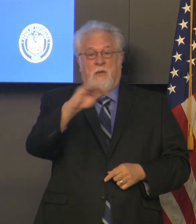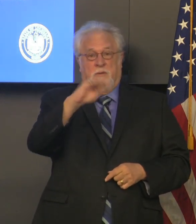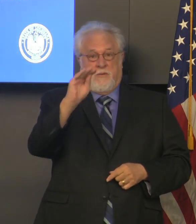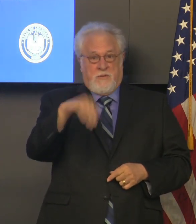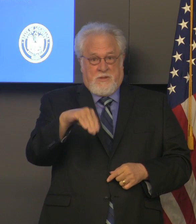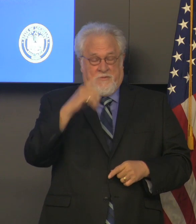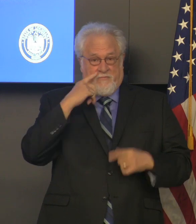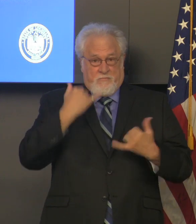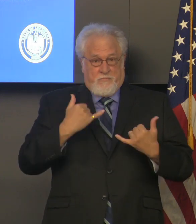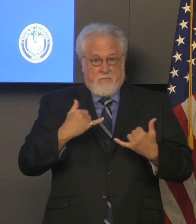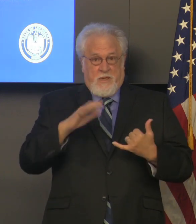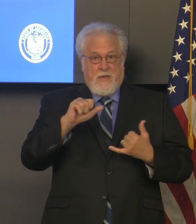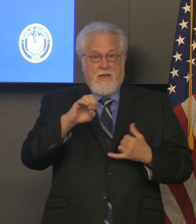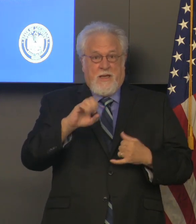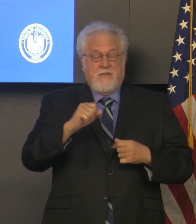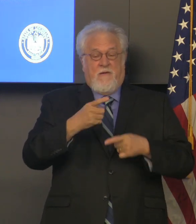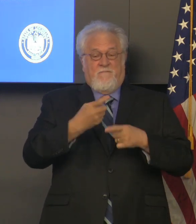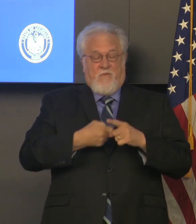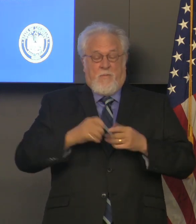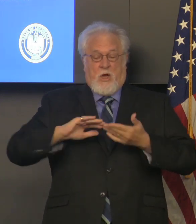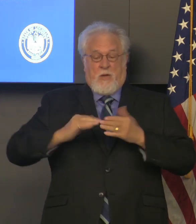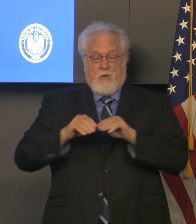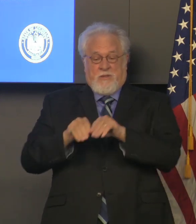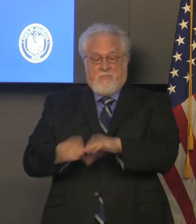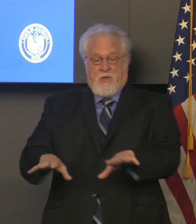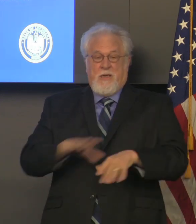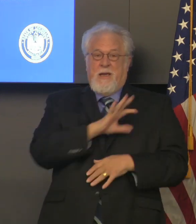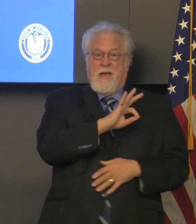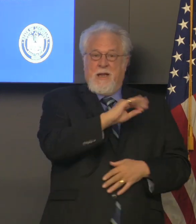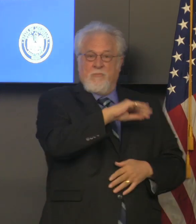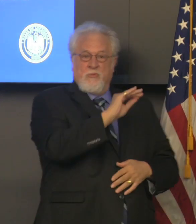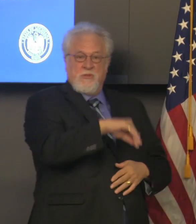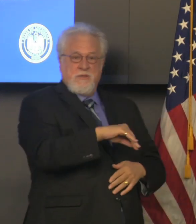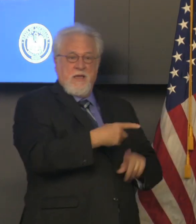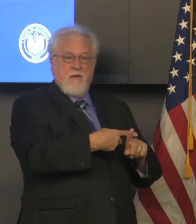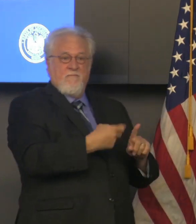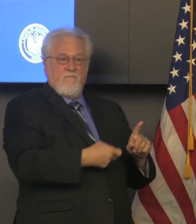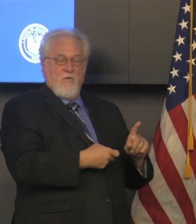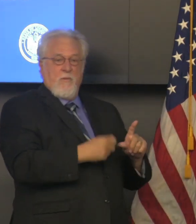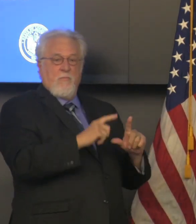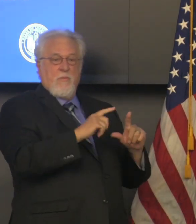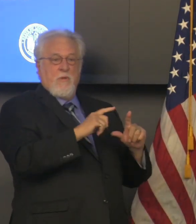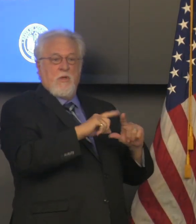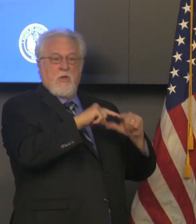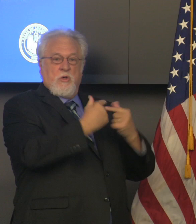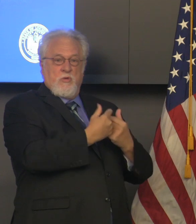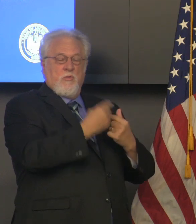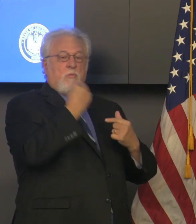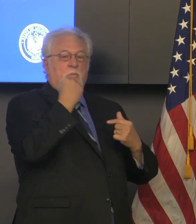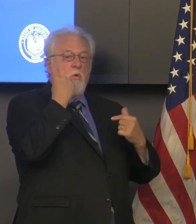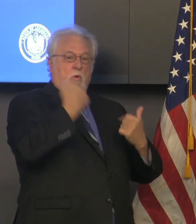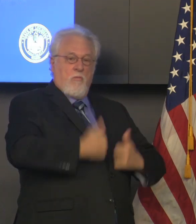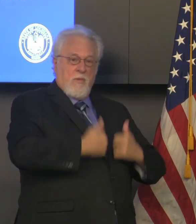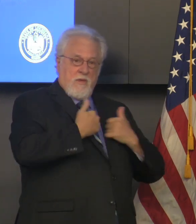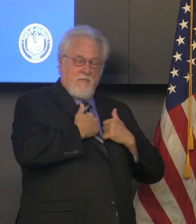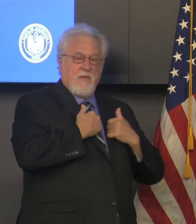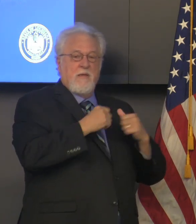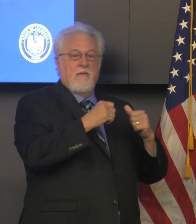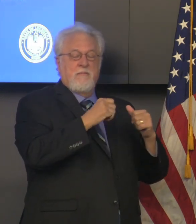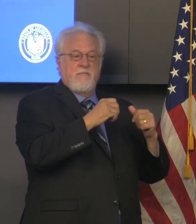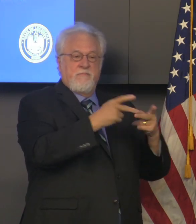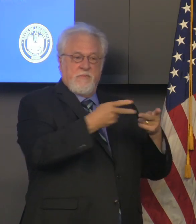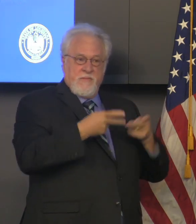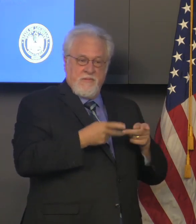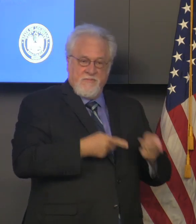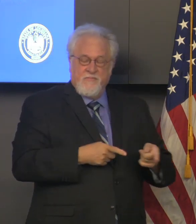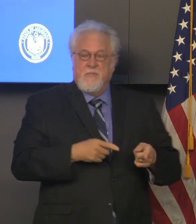of today's cases come from community spread, only 9% from congregate settings. You